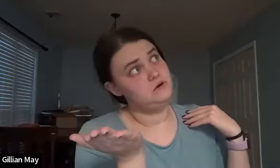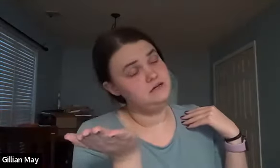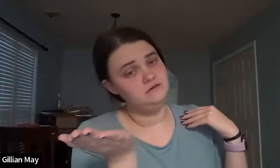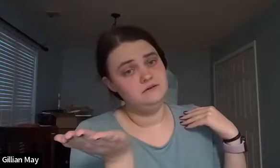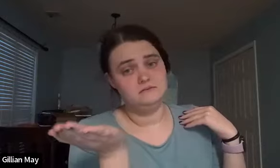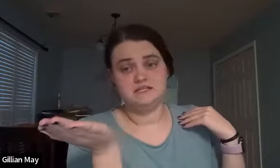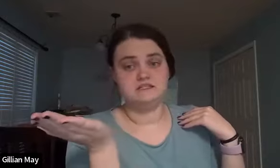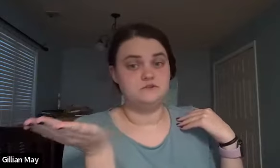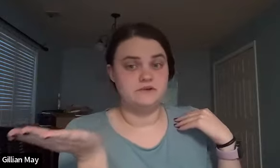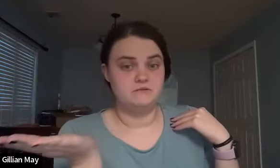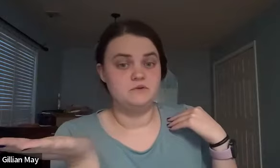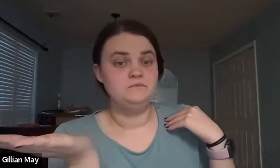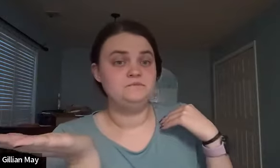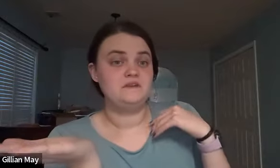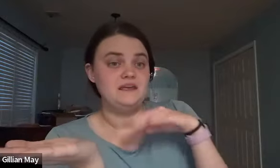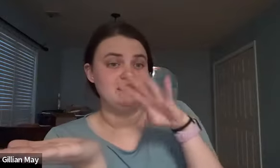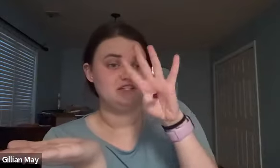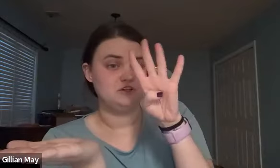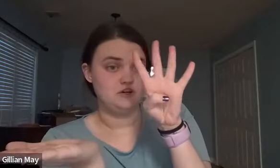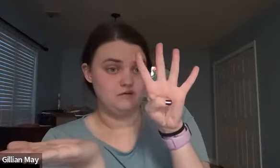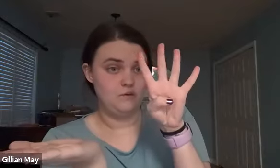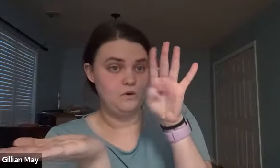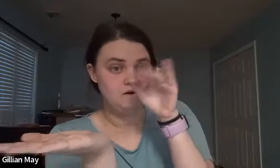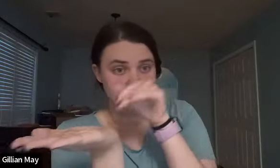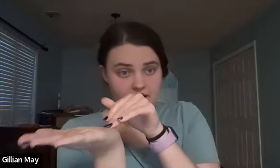4,321, makes it easy for me to remember, is you're going to go